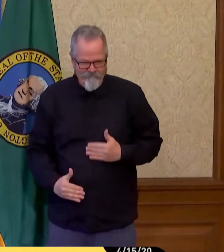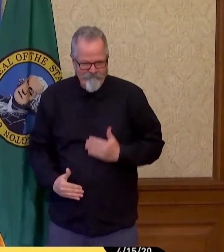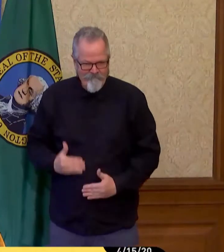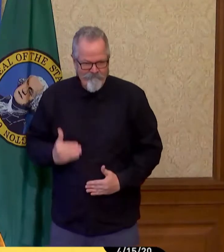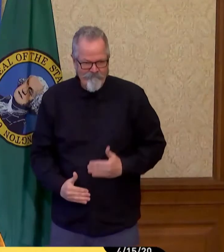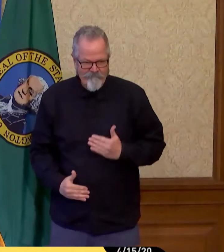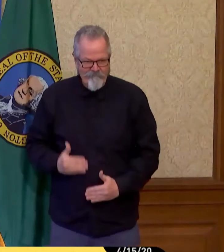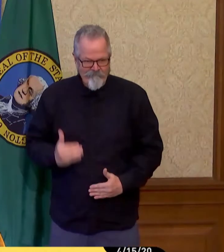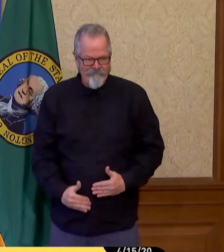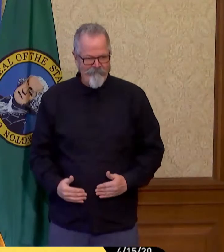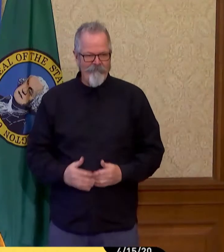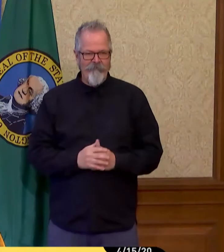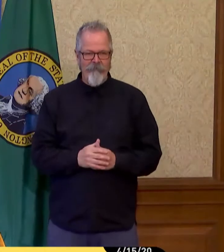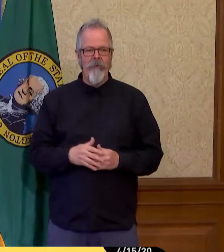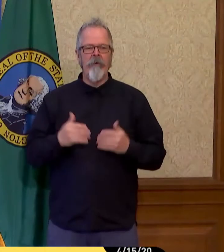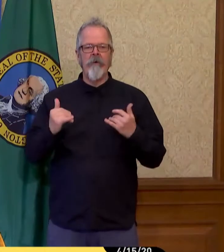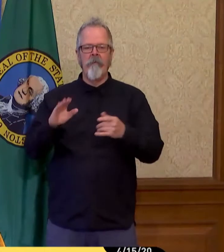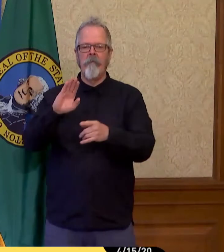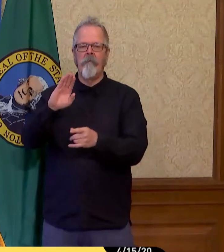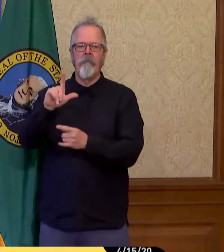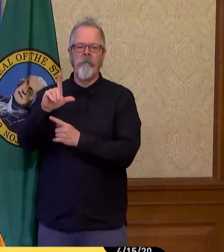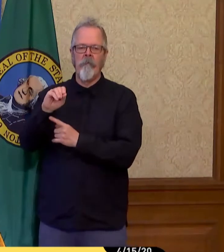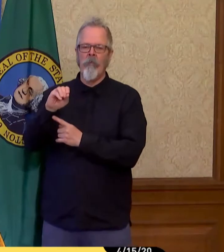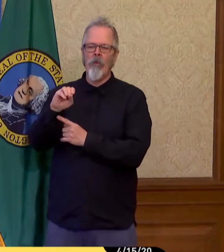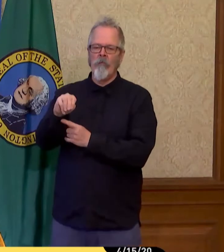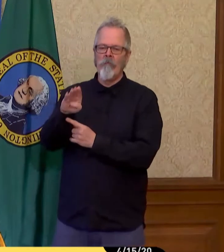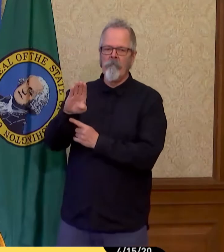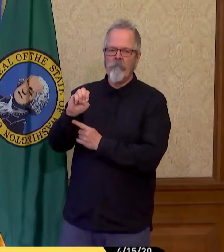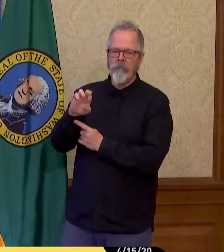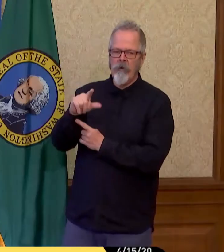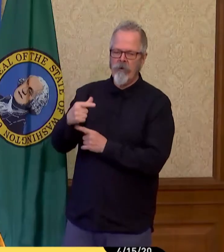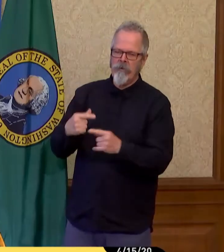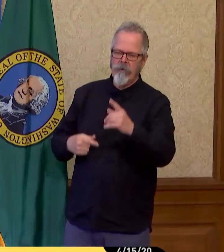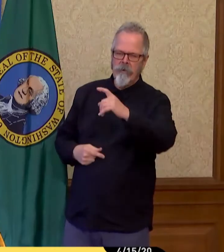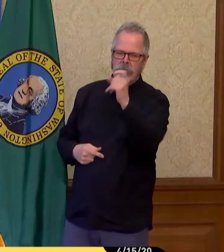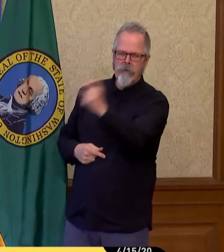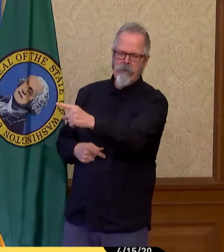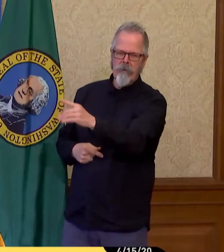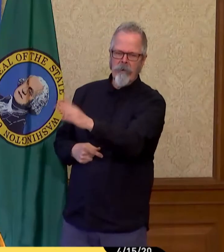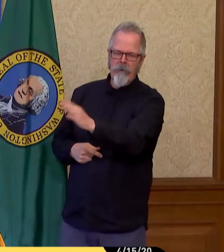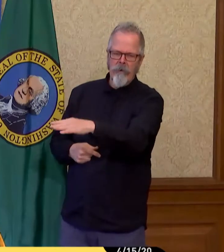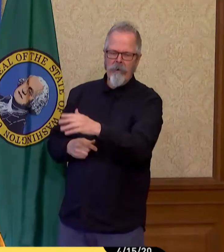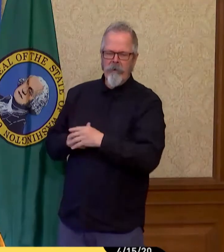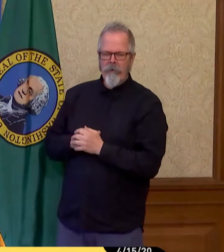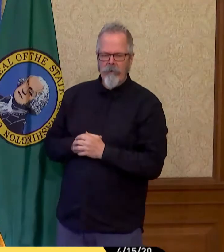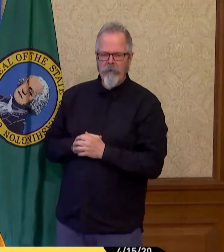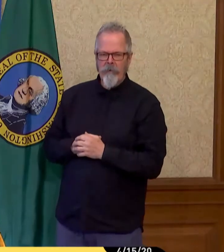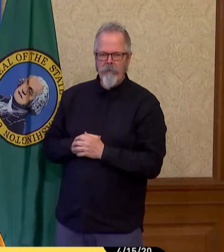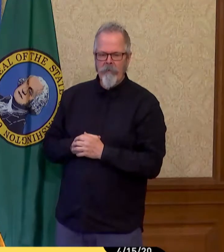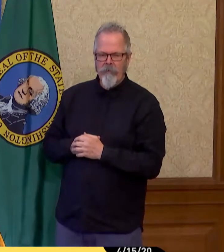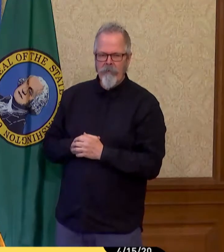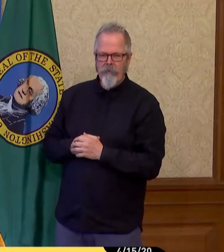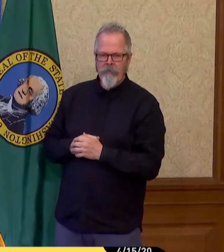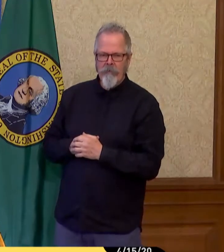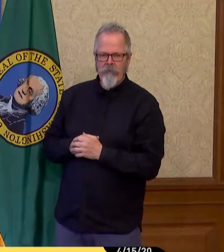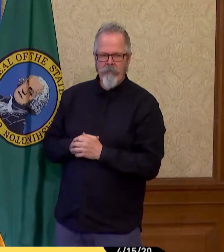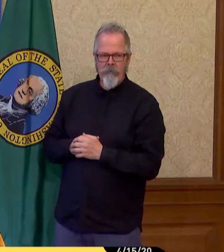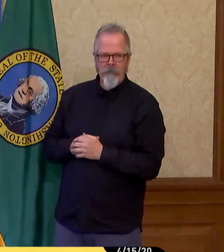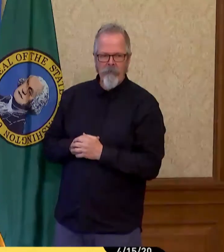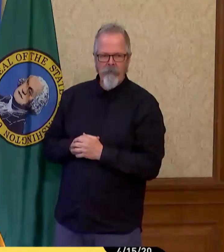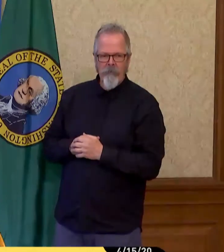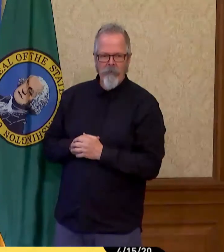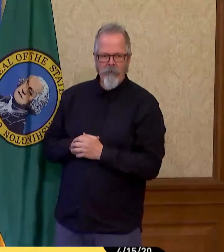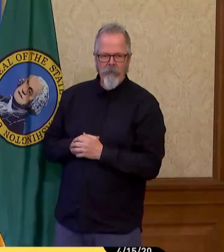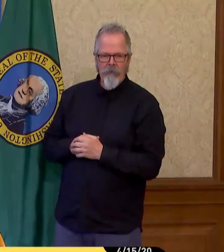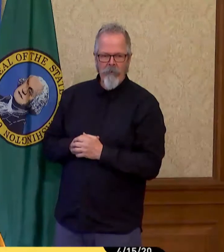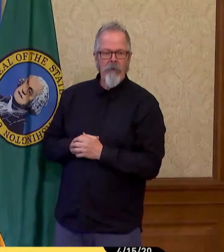context of what you just called for, which is continued rigorous social distancing, for major manufacturers such as Boeing to reopen